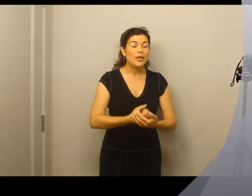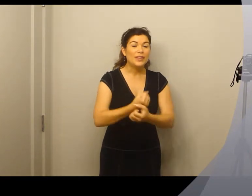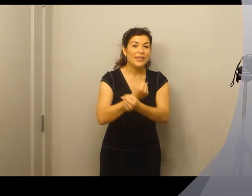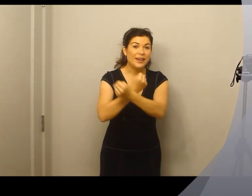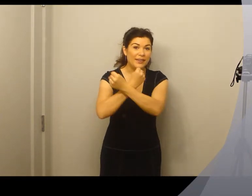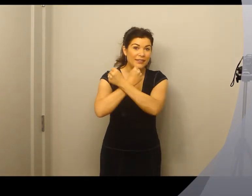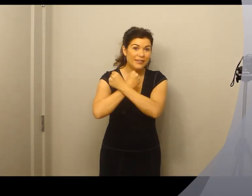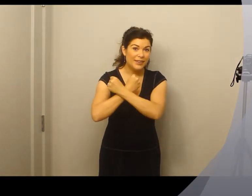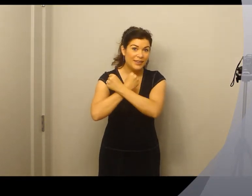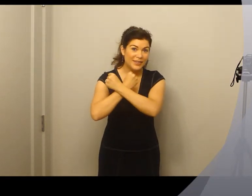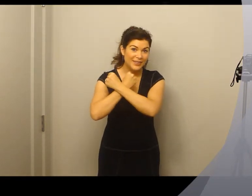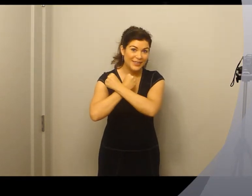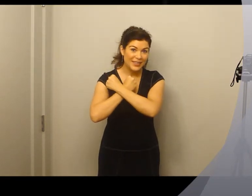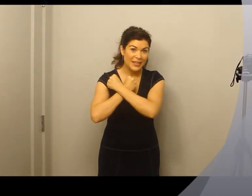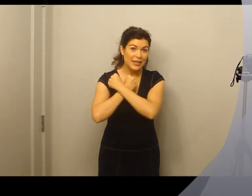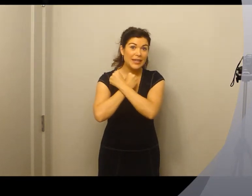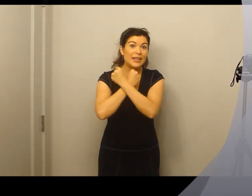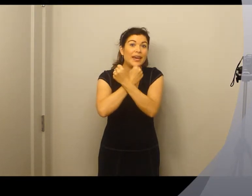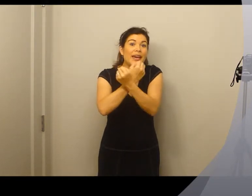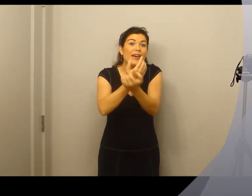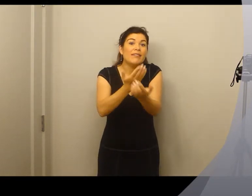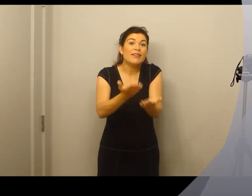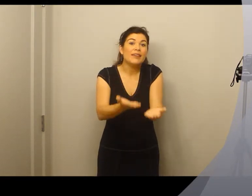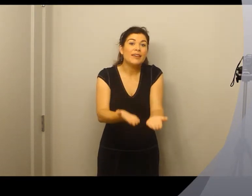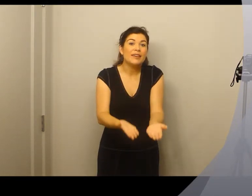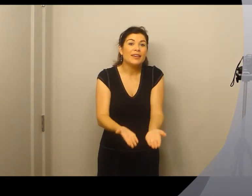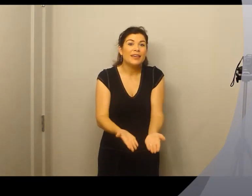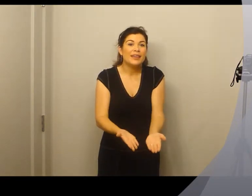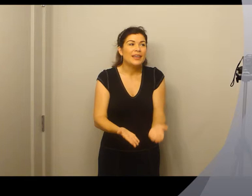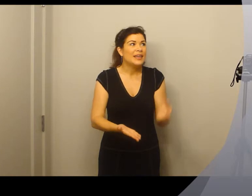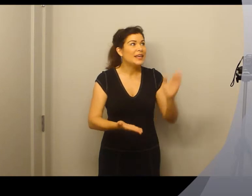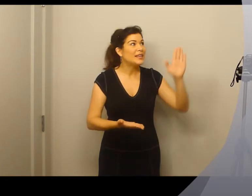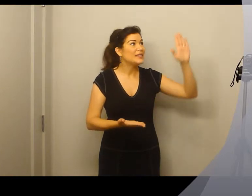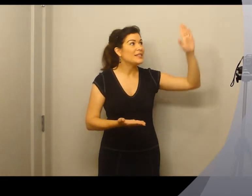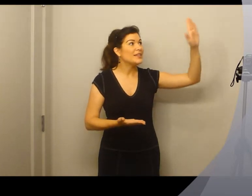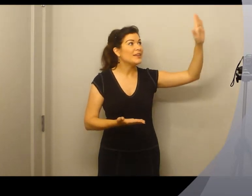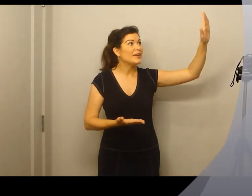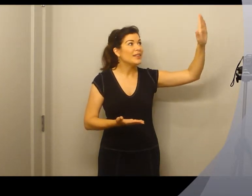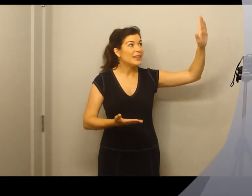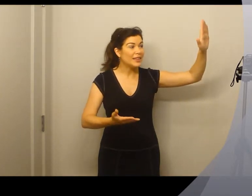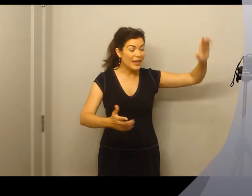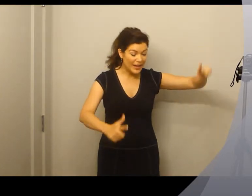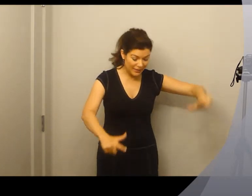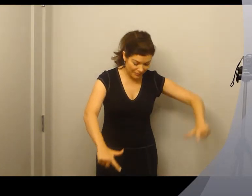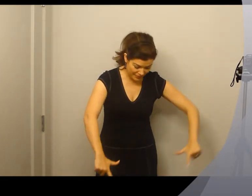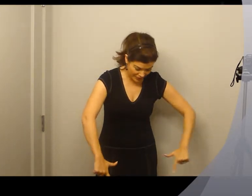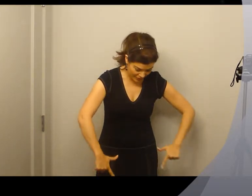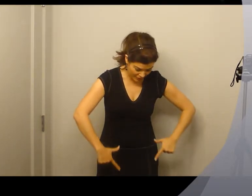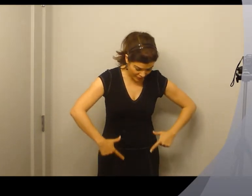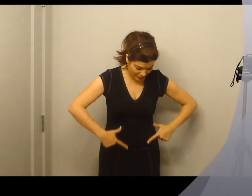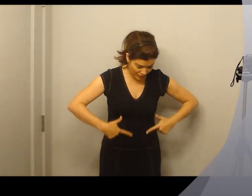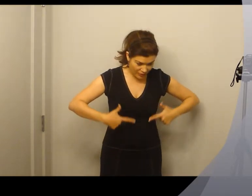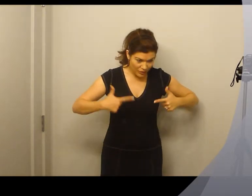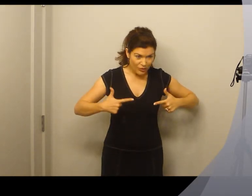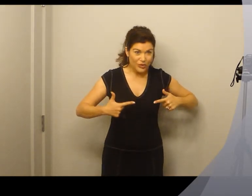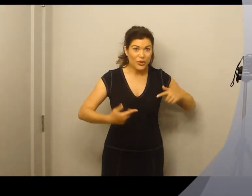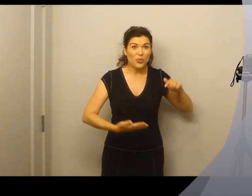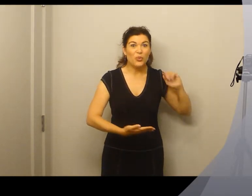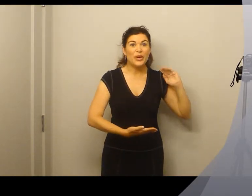With love, he gave his life so